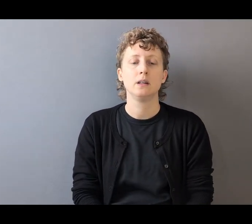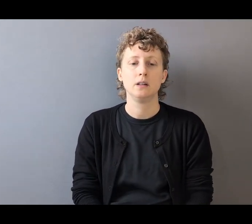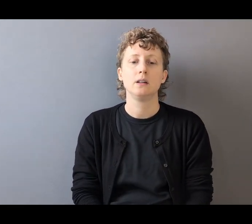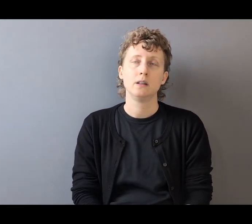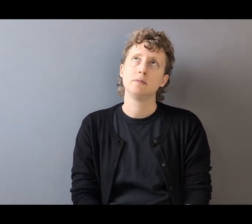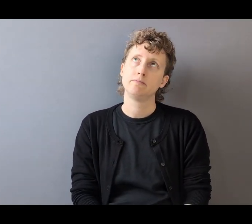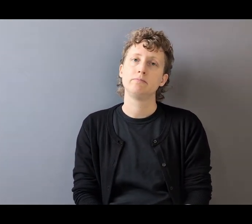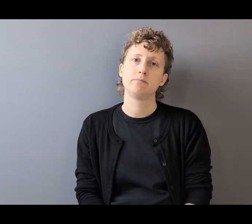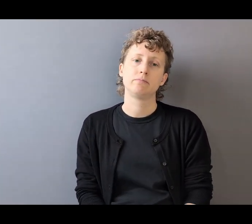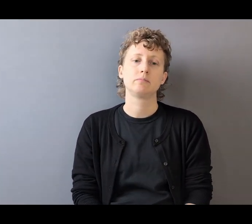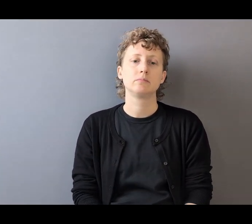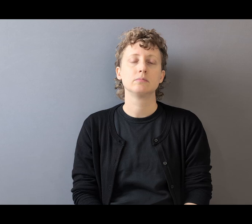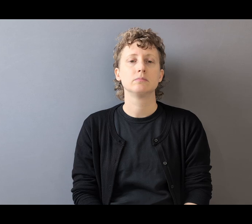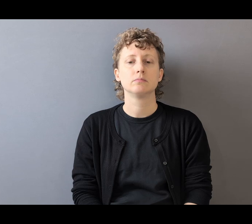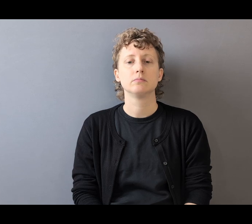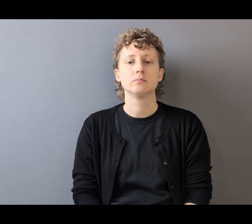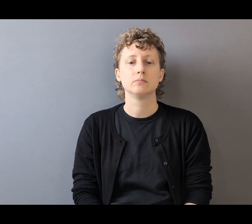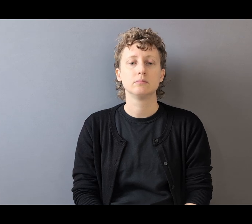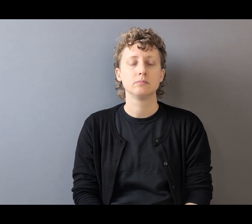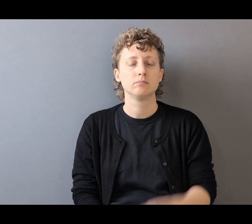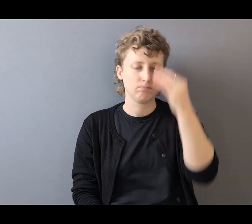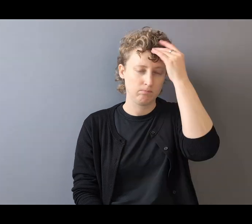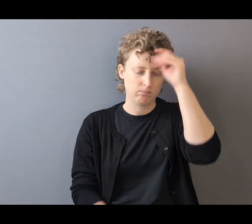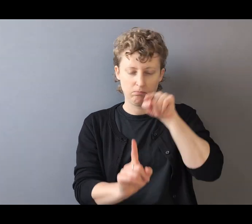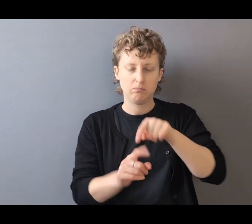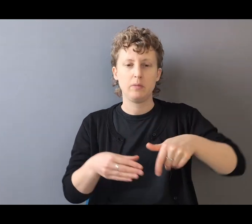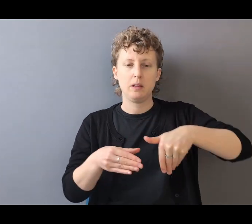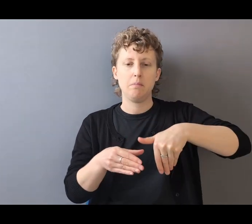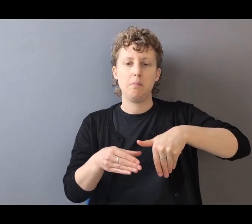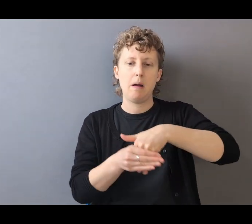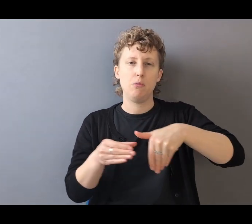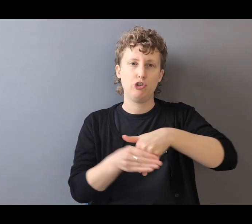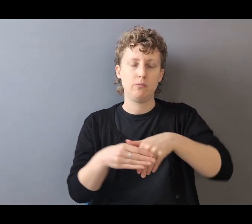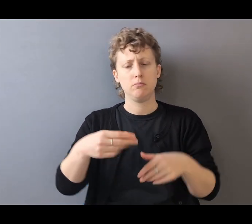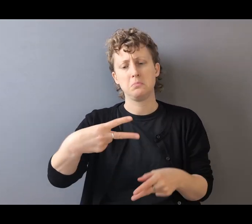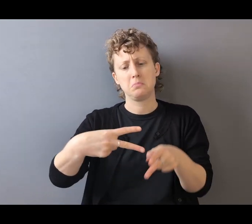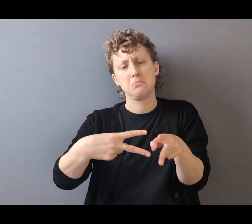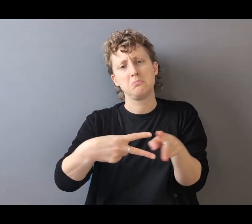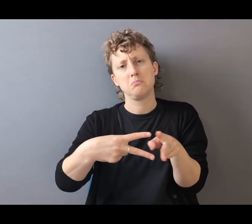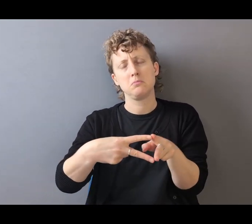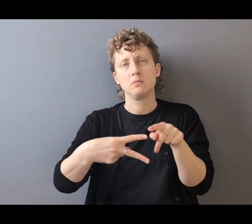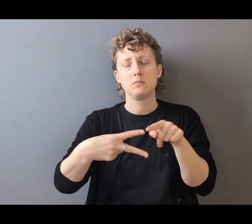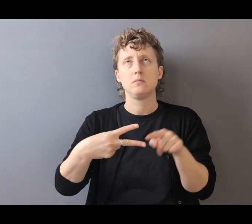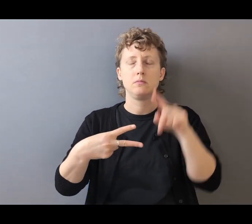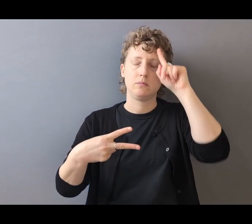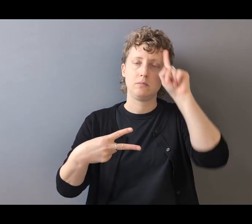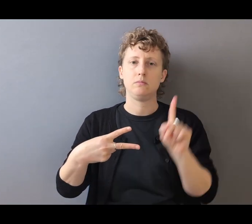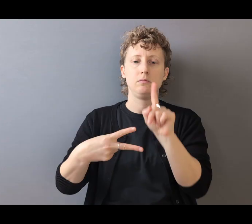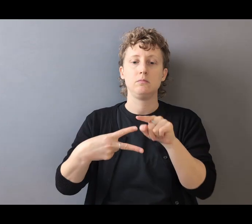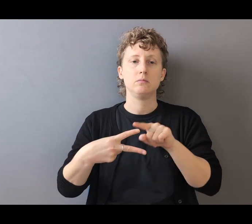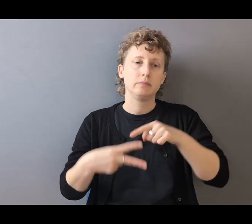Yeah, for me, if I think about the membership in general, there are 2 things that come to mind. First,